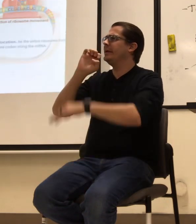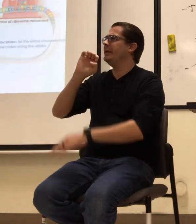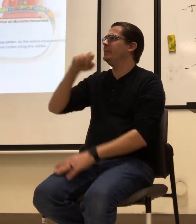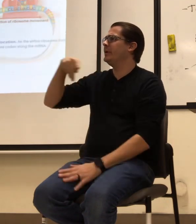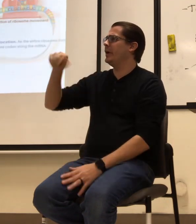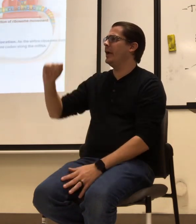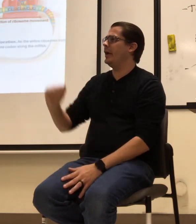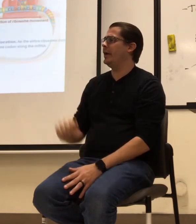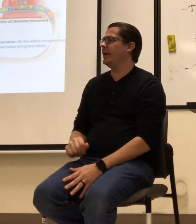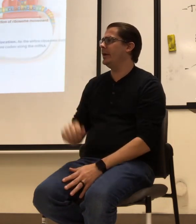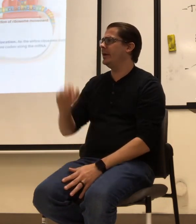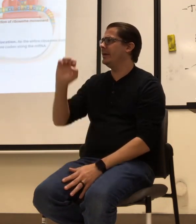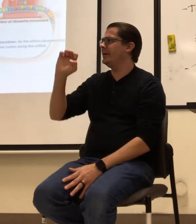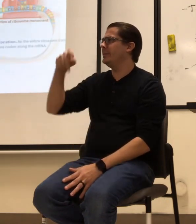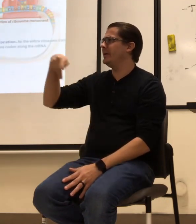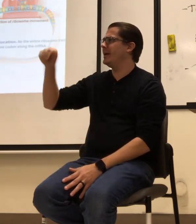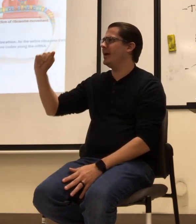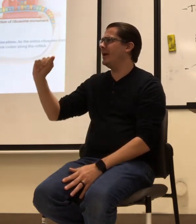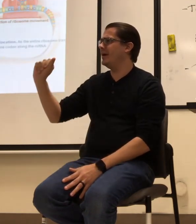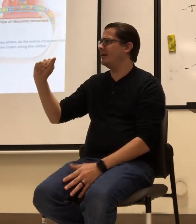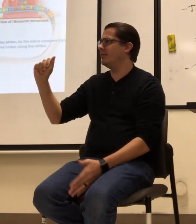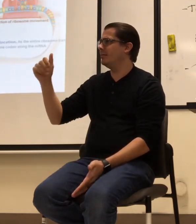to,